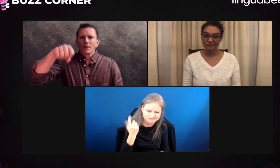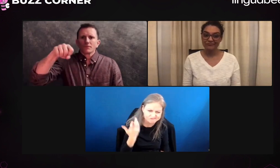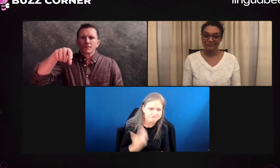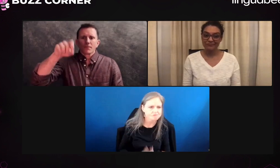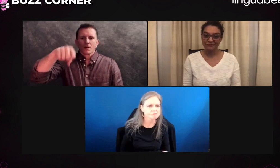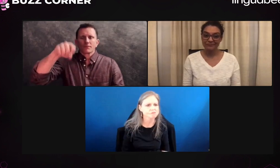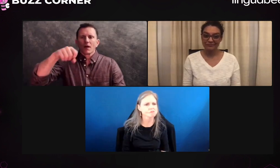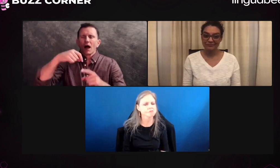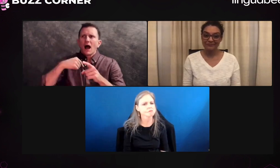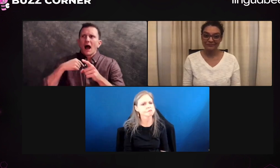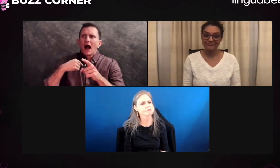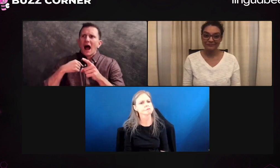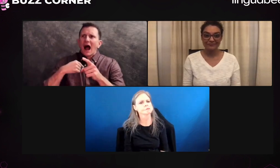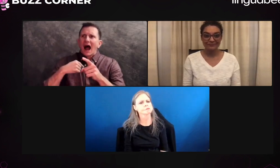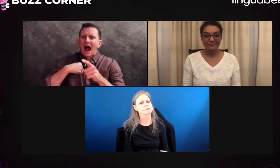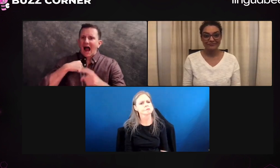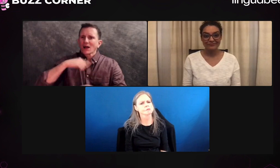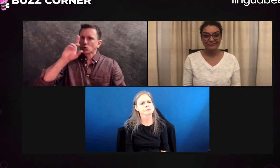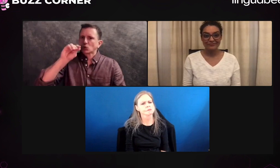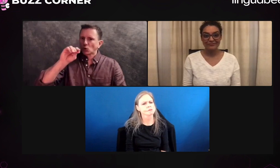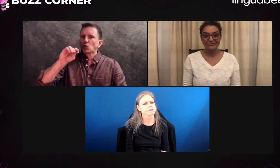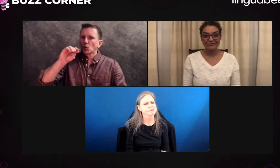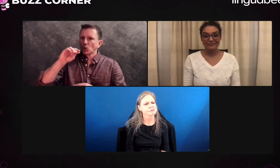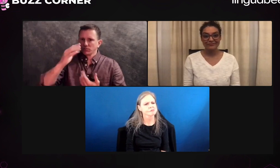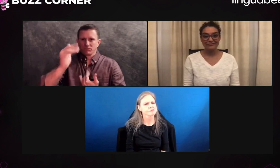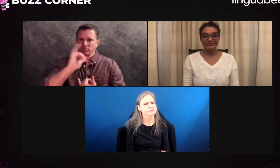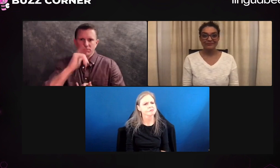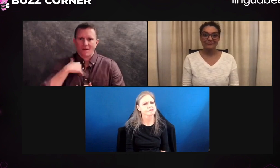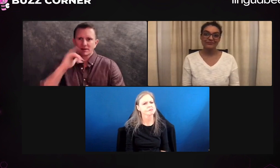and whether it's appropriate or not. I'm not sure if you get that.